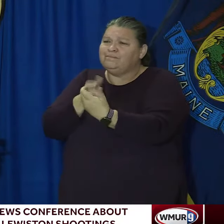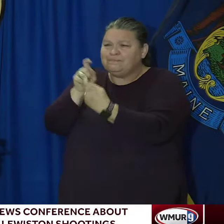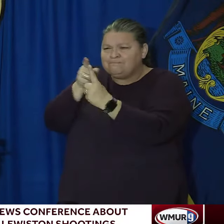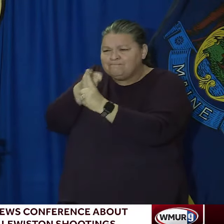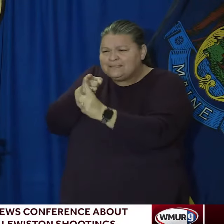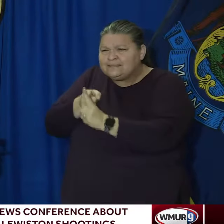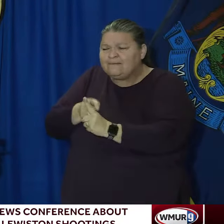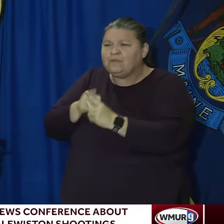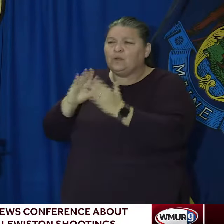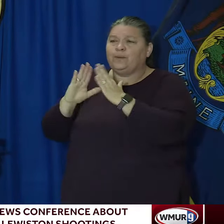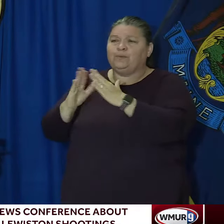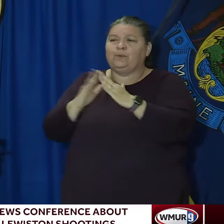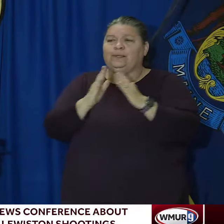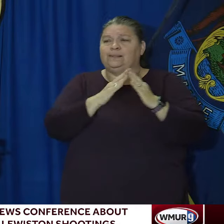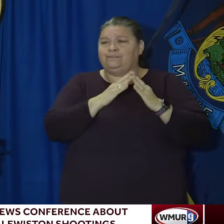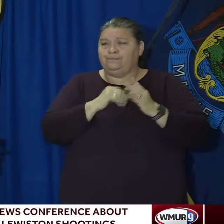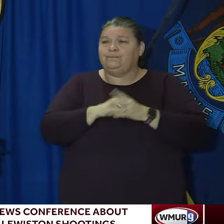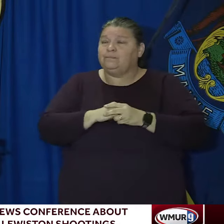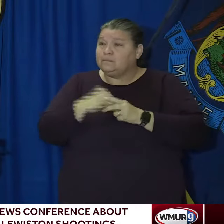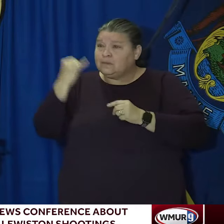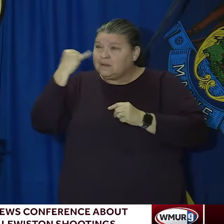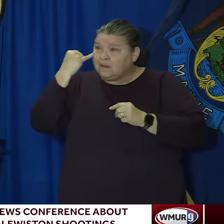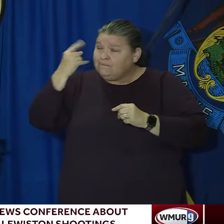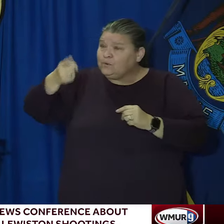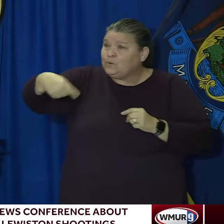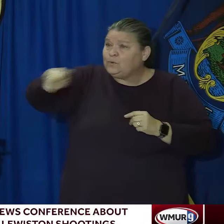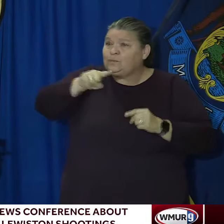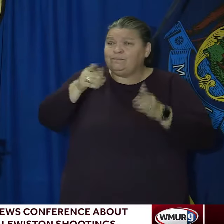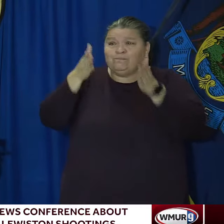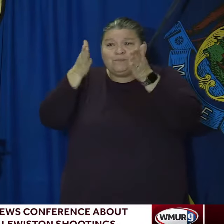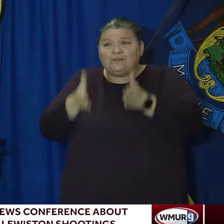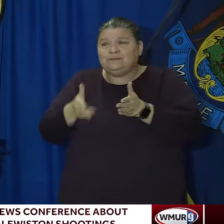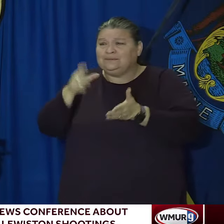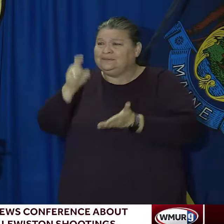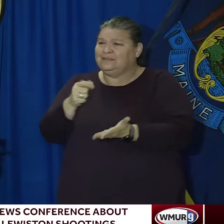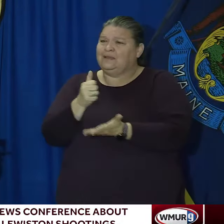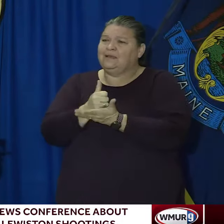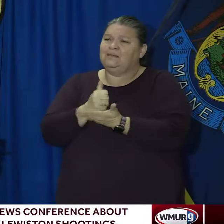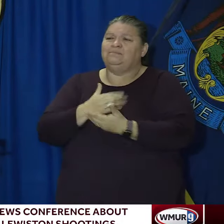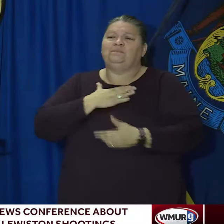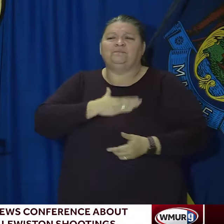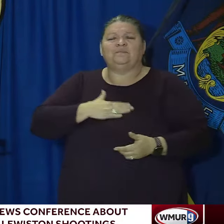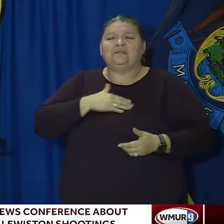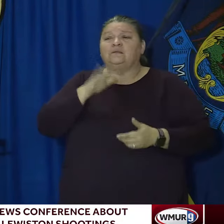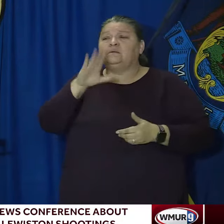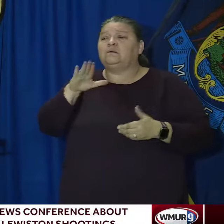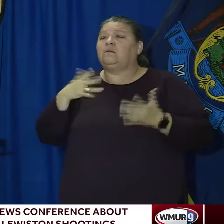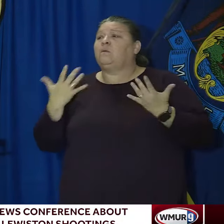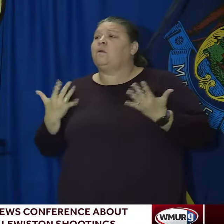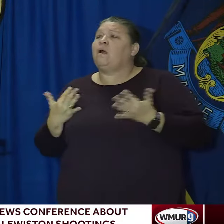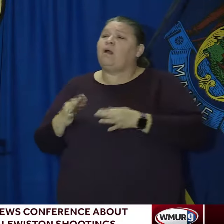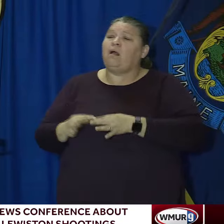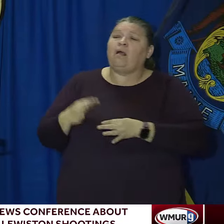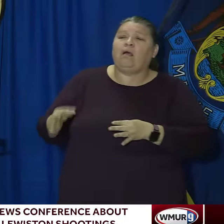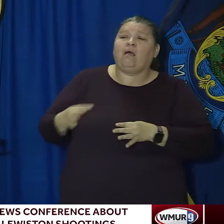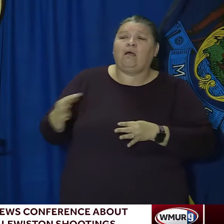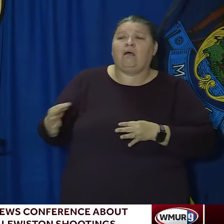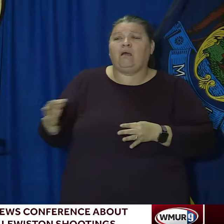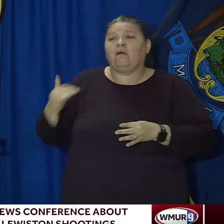If you're someone who needs help, please don't wait. Just call 988.